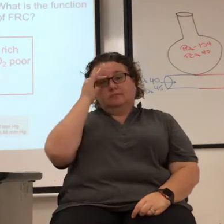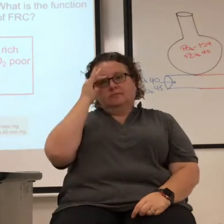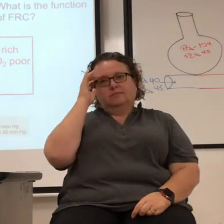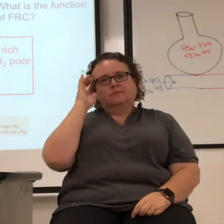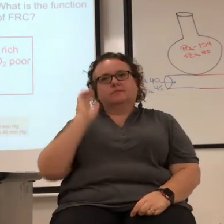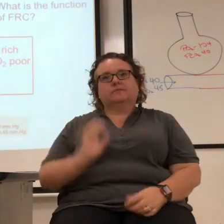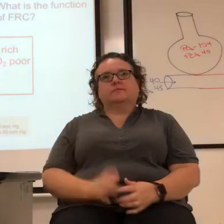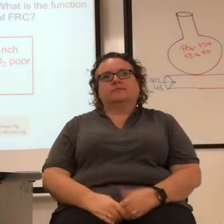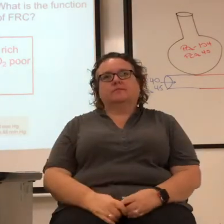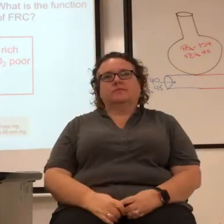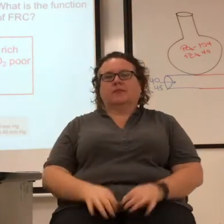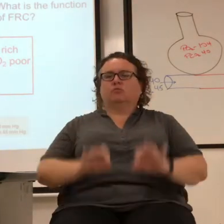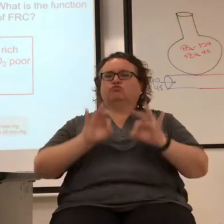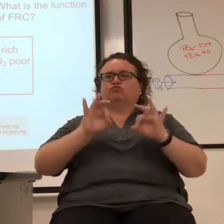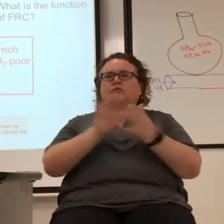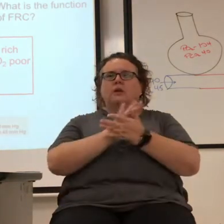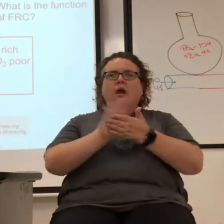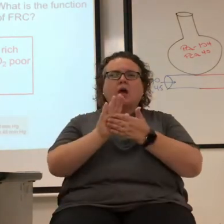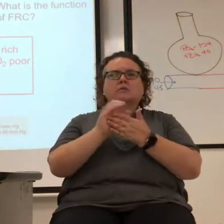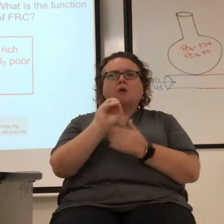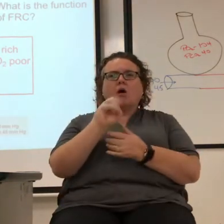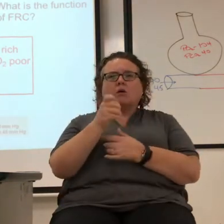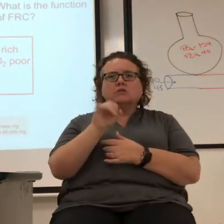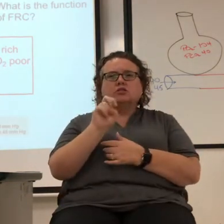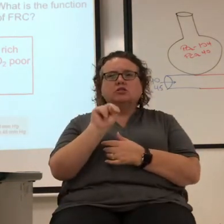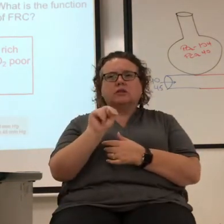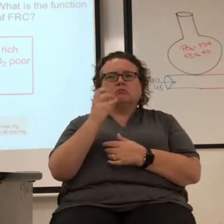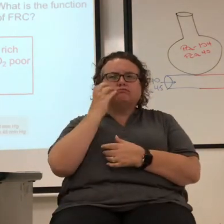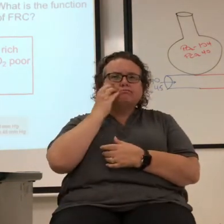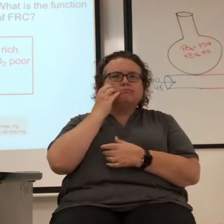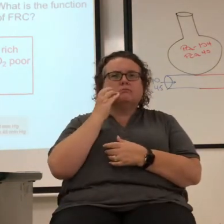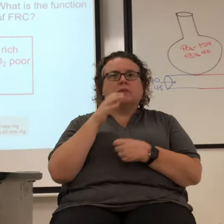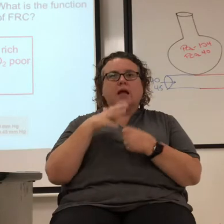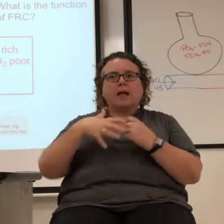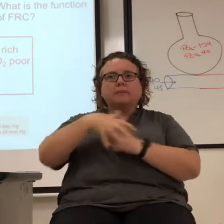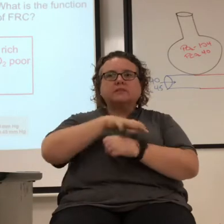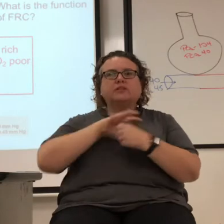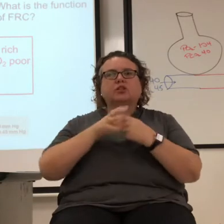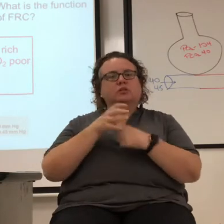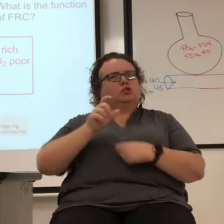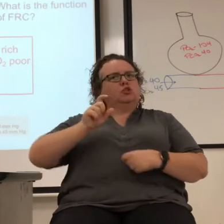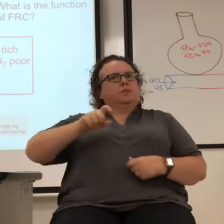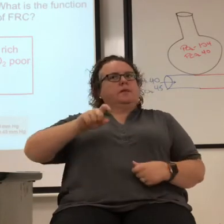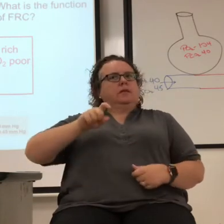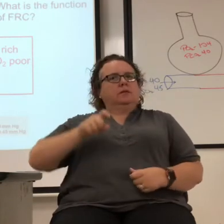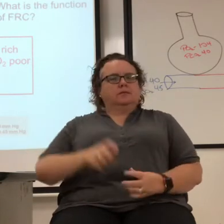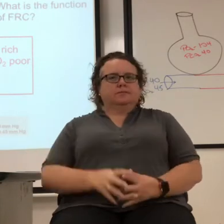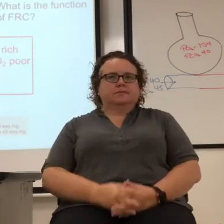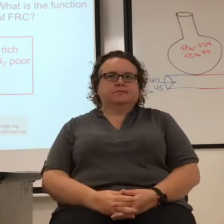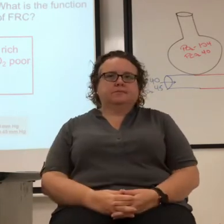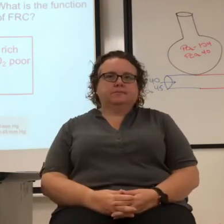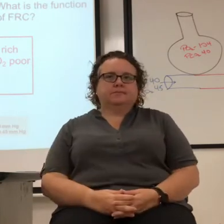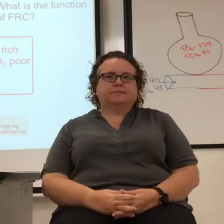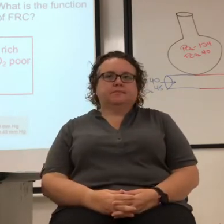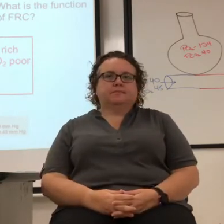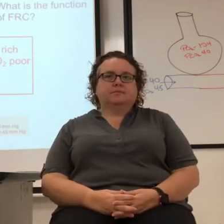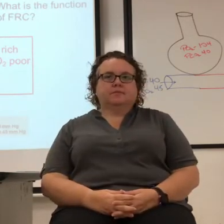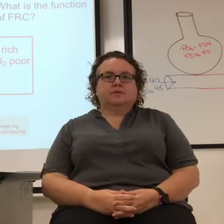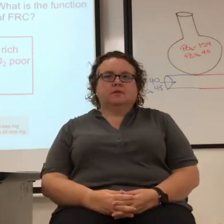40. A nice oxygen-rich atmosphere, and that's what it should be. And